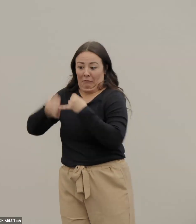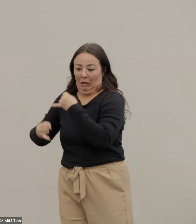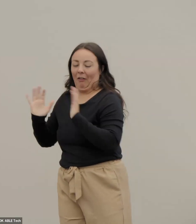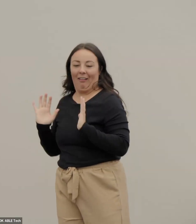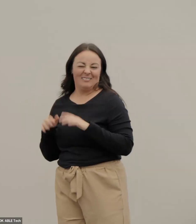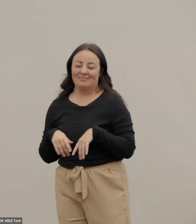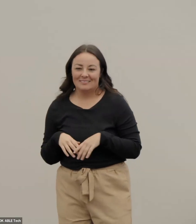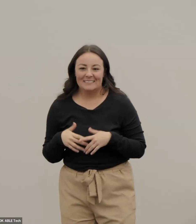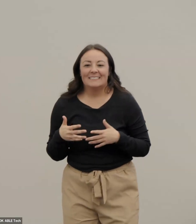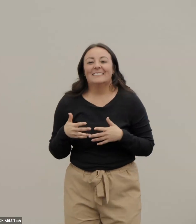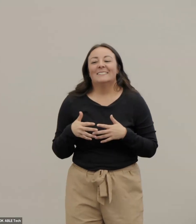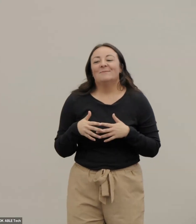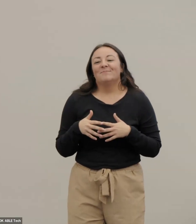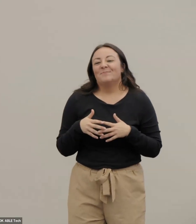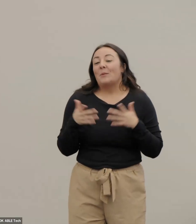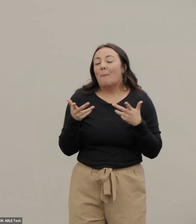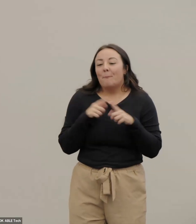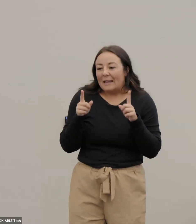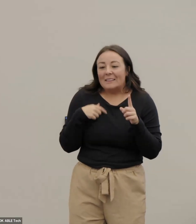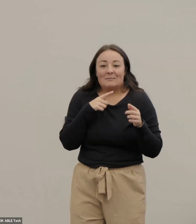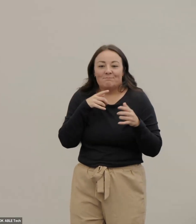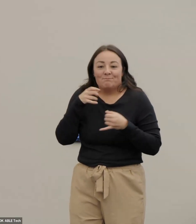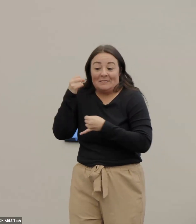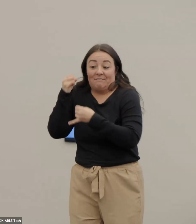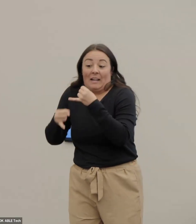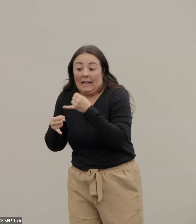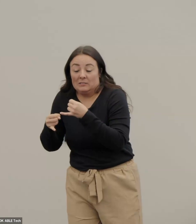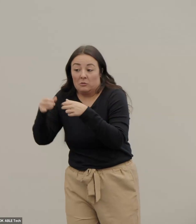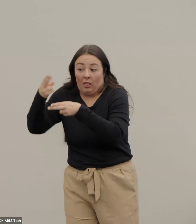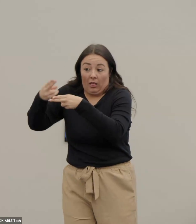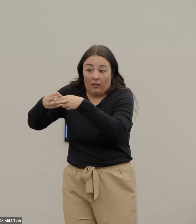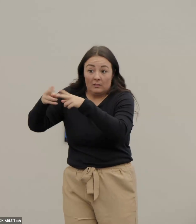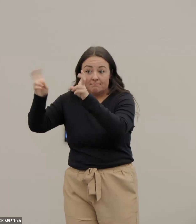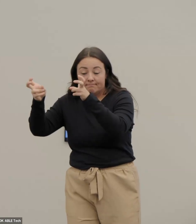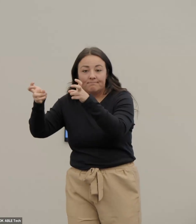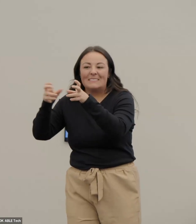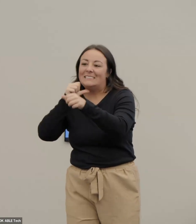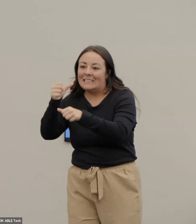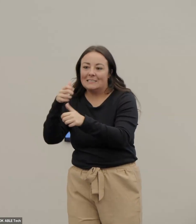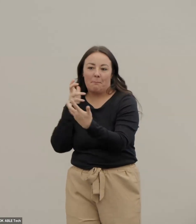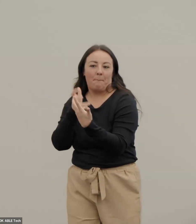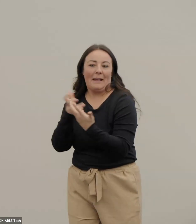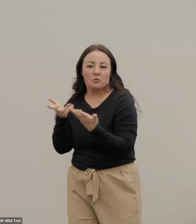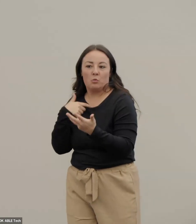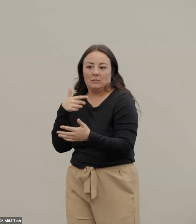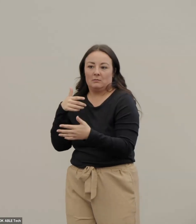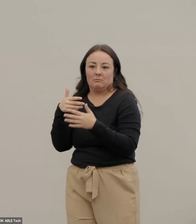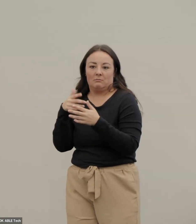So the point is that our file names don't accurately describe what our document is about, so we need an appropriate